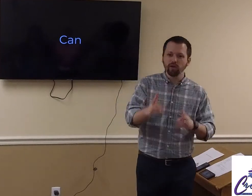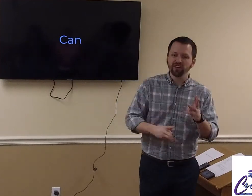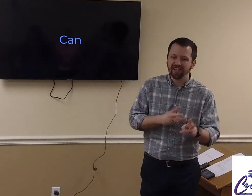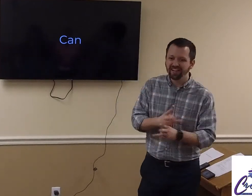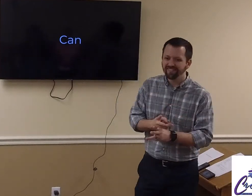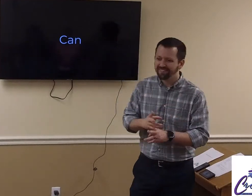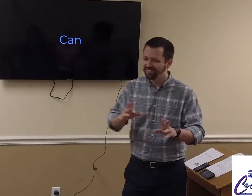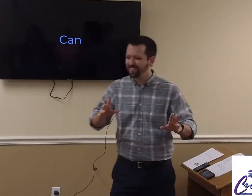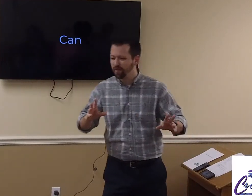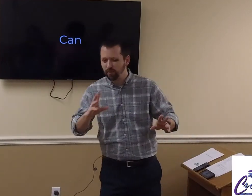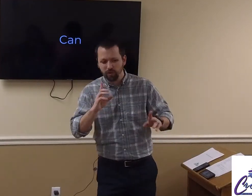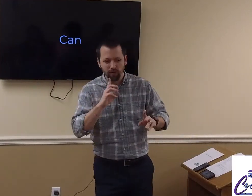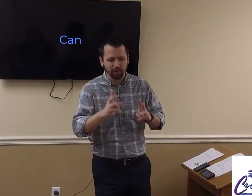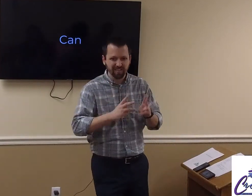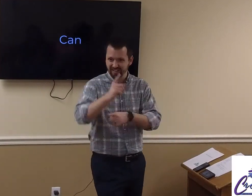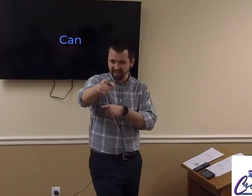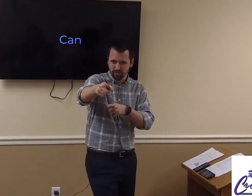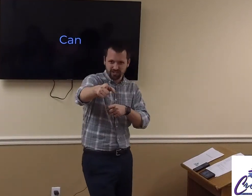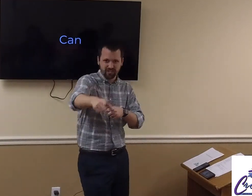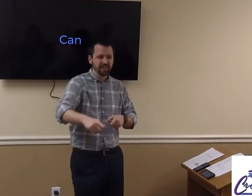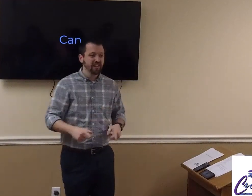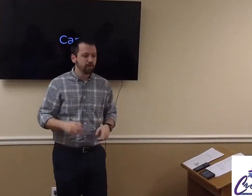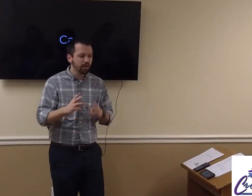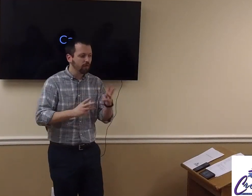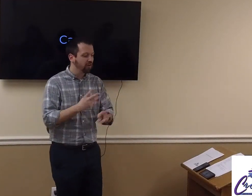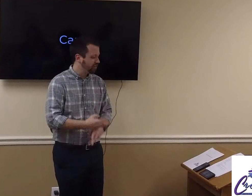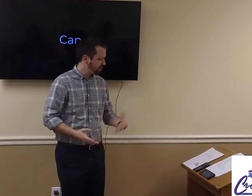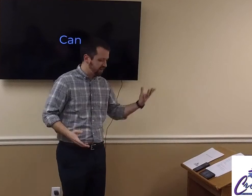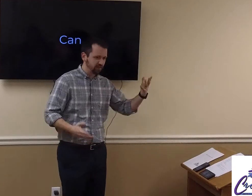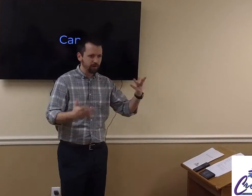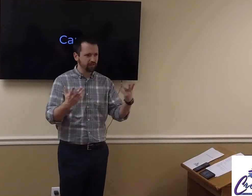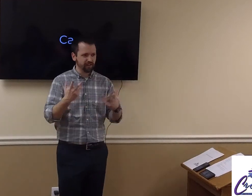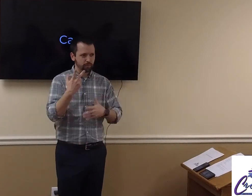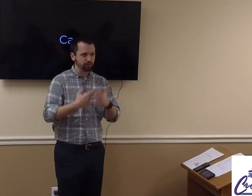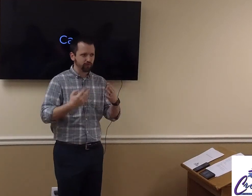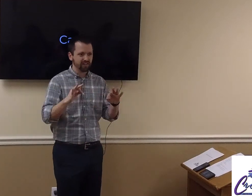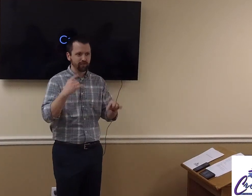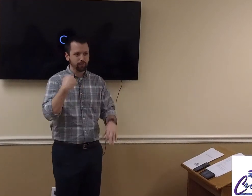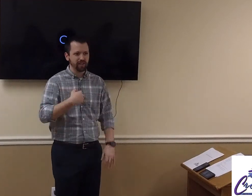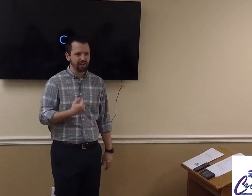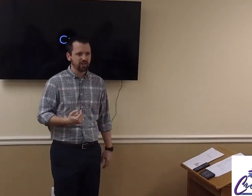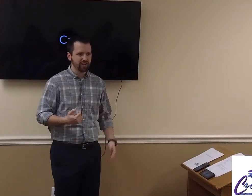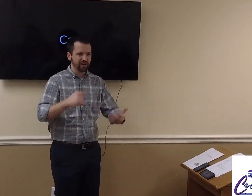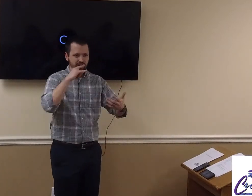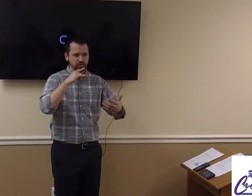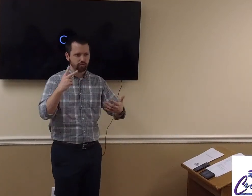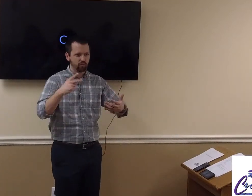world again, let's talk about the real world for a second. I got your question. In the real world, your hands are rarely ever both free, at least for me. I usually have a kid or 2 in one